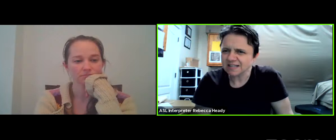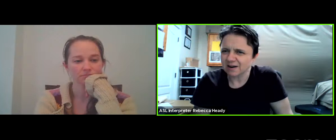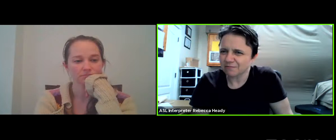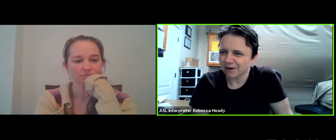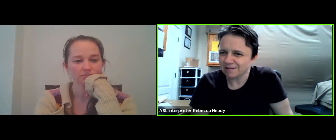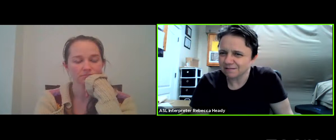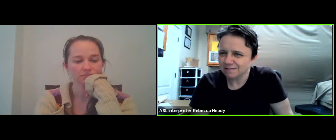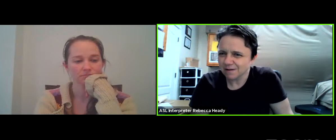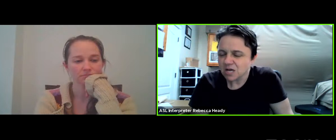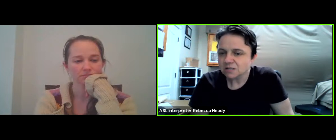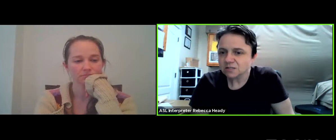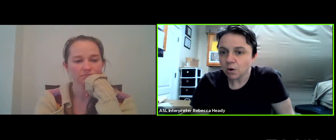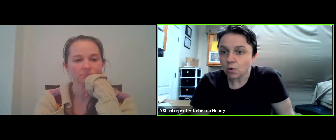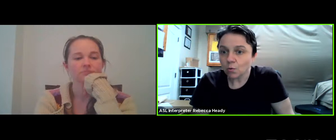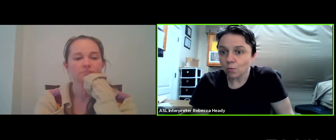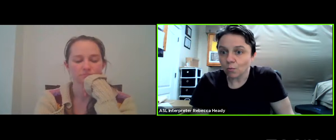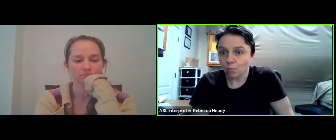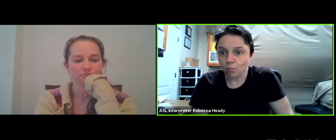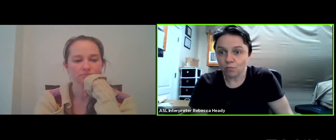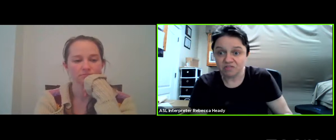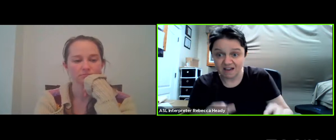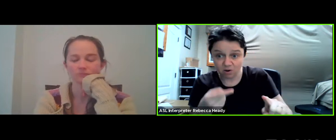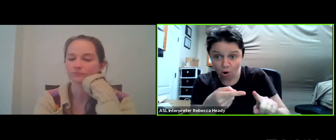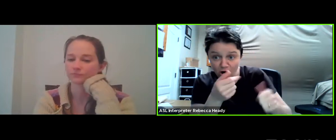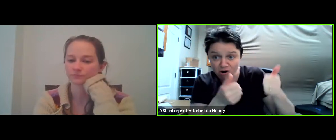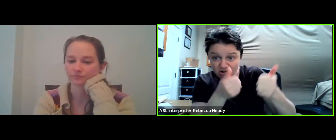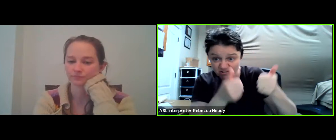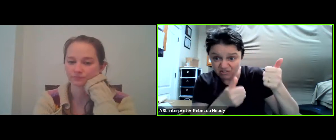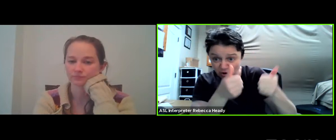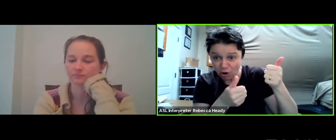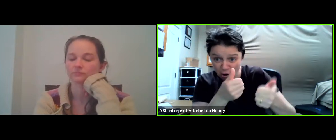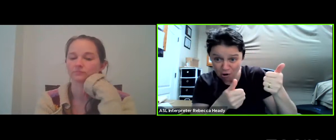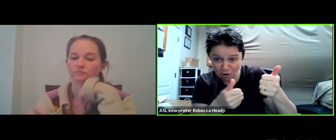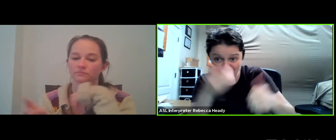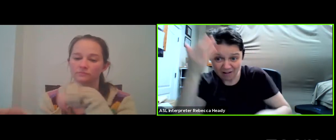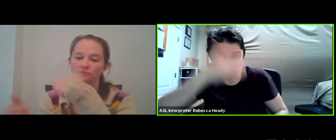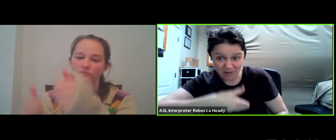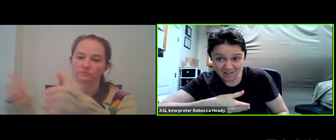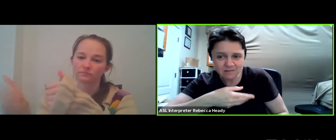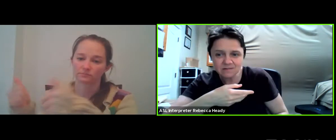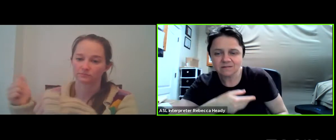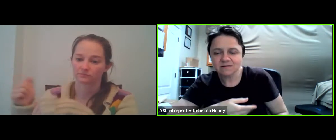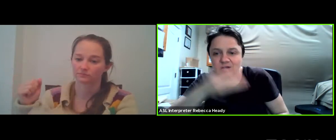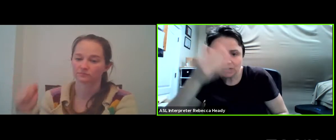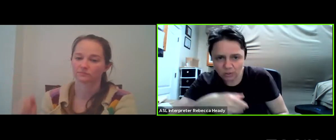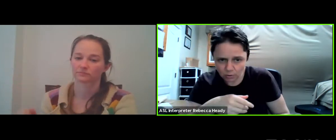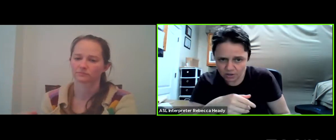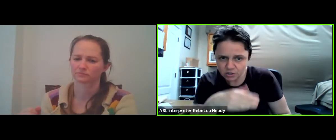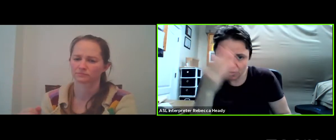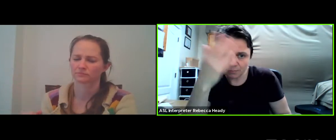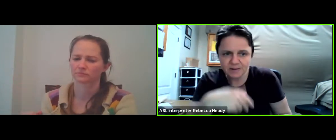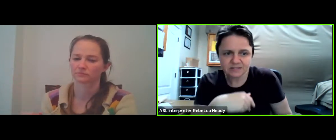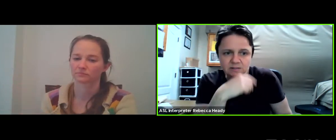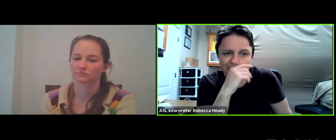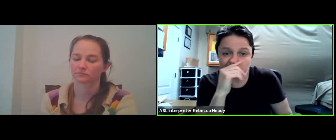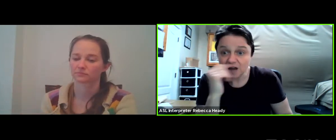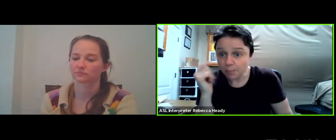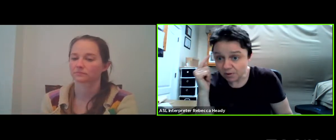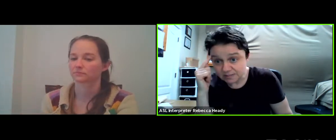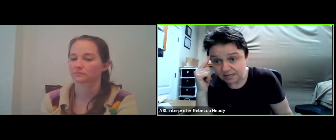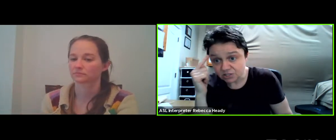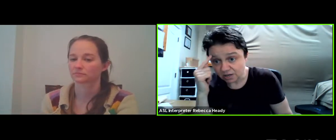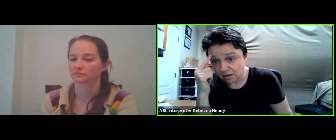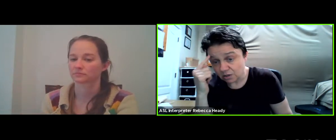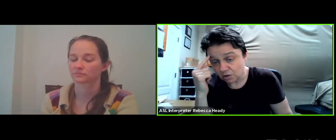Whose car is that out front? So that car, the car out front. So you're